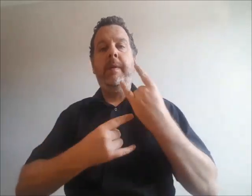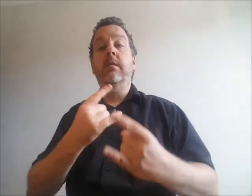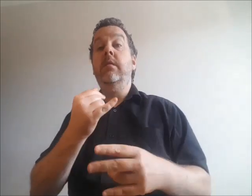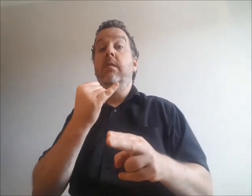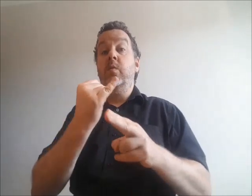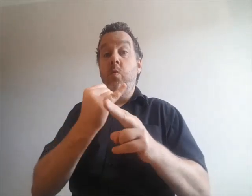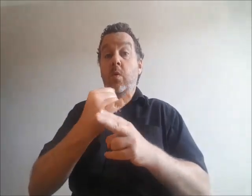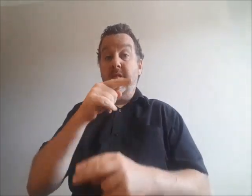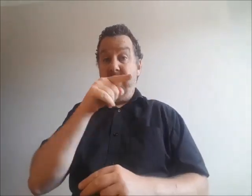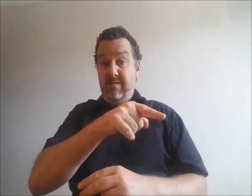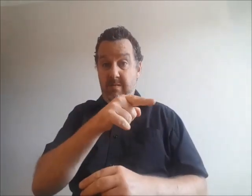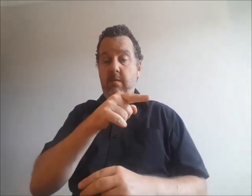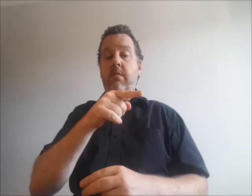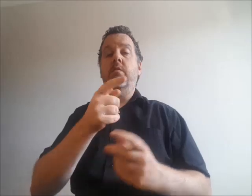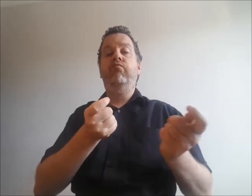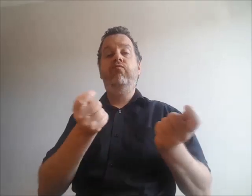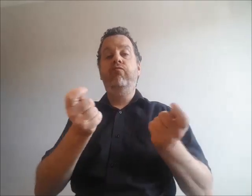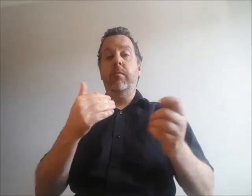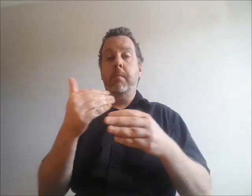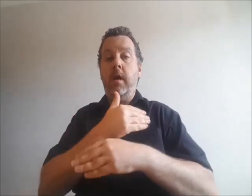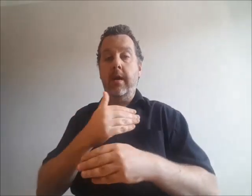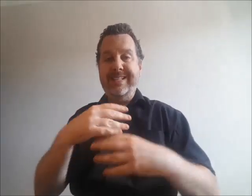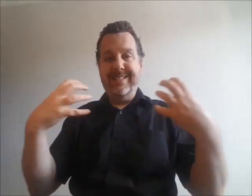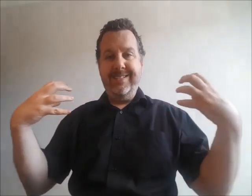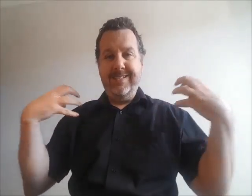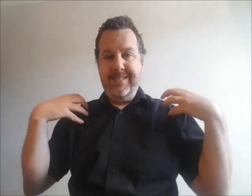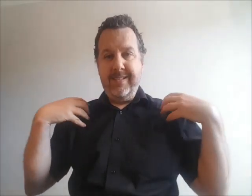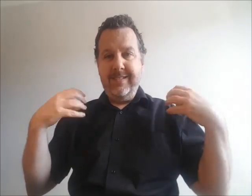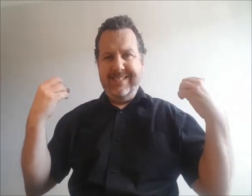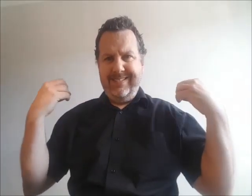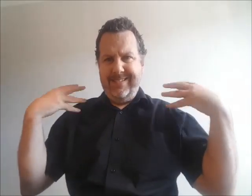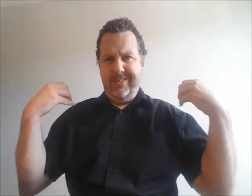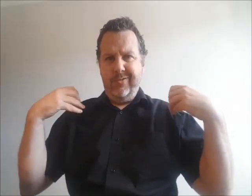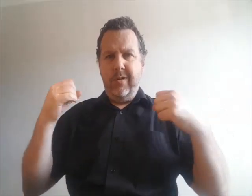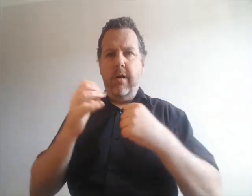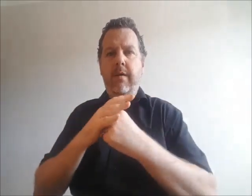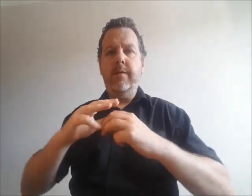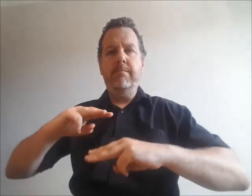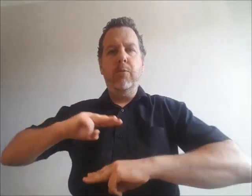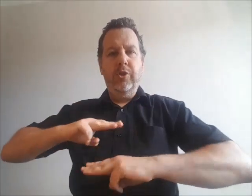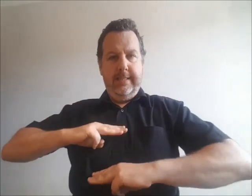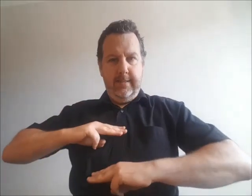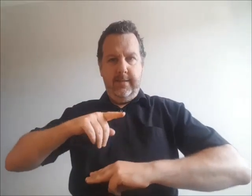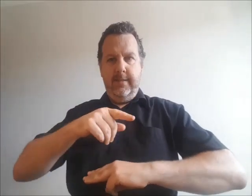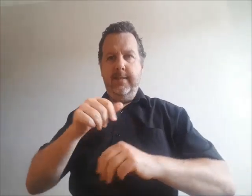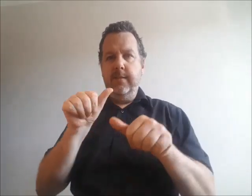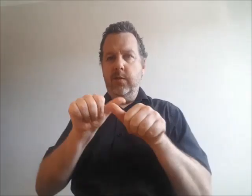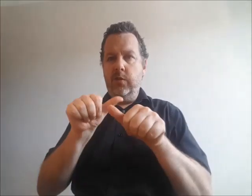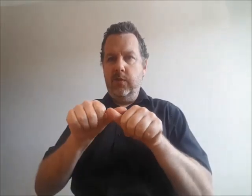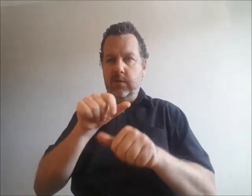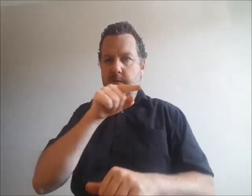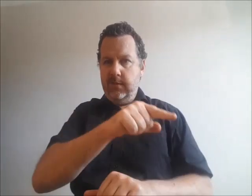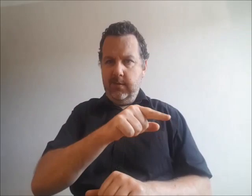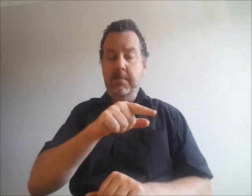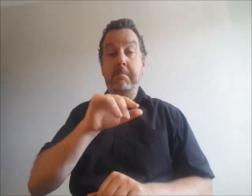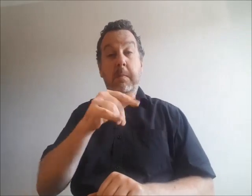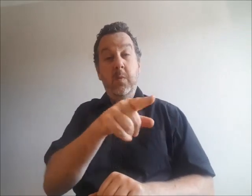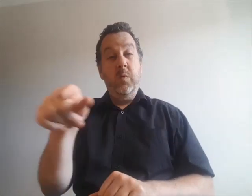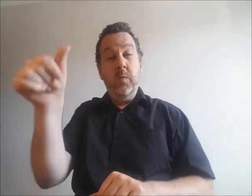business. The school I'm talking about was run by the Sisters of Mercy. This is an order of nuns.